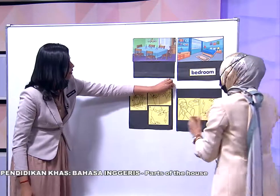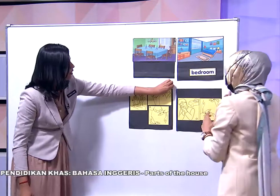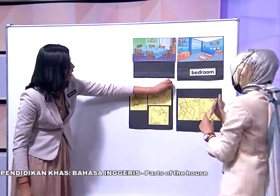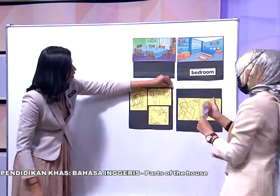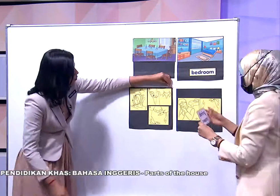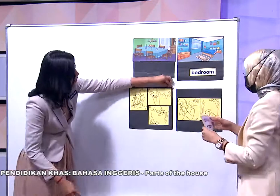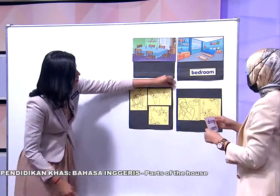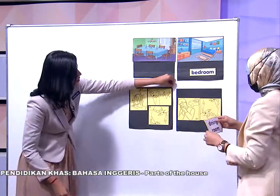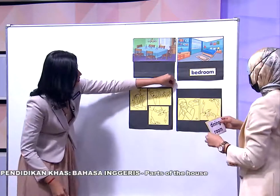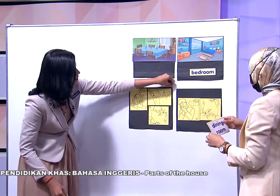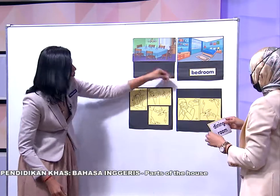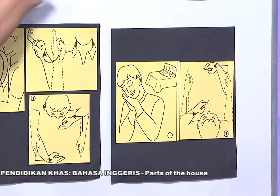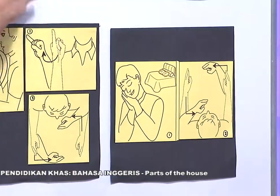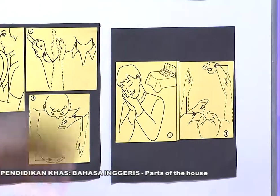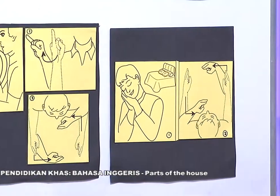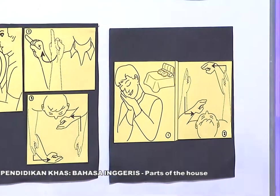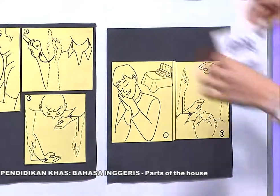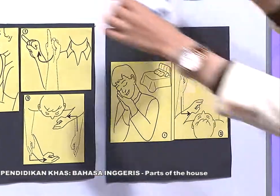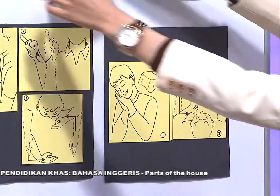Okay, and the word. And also the word.